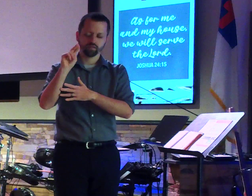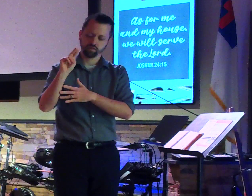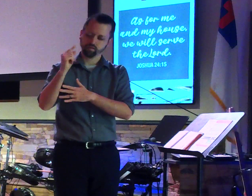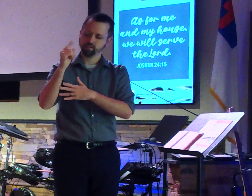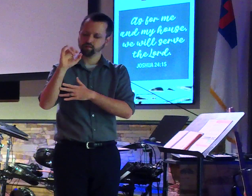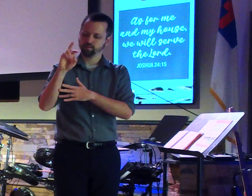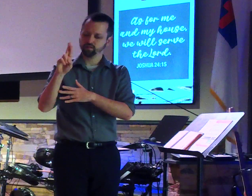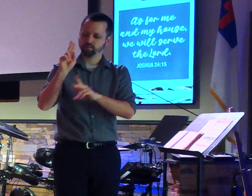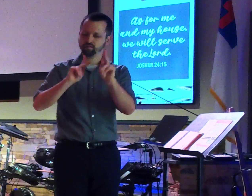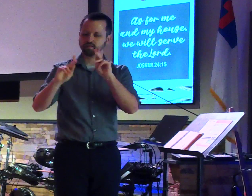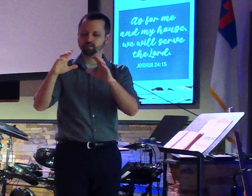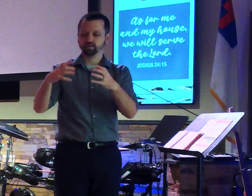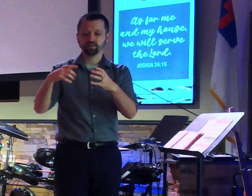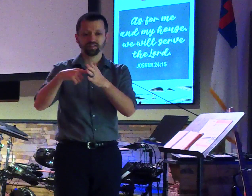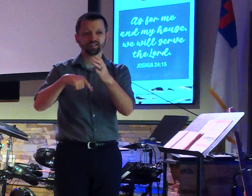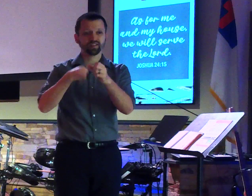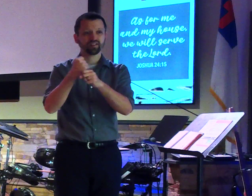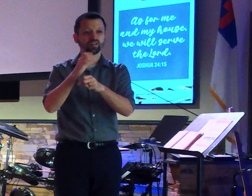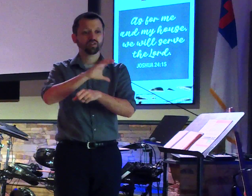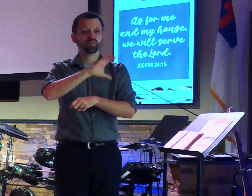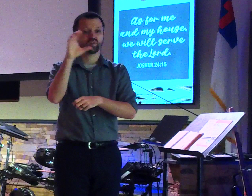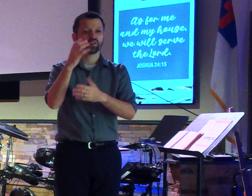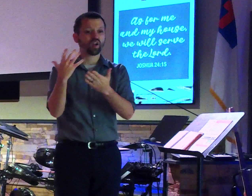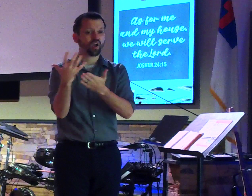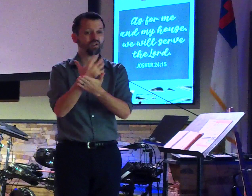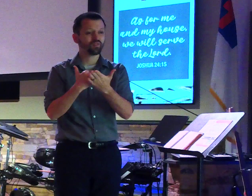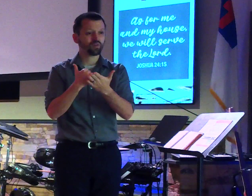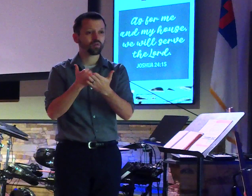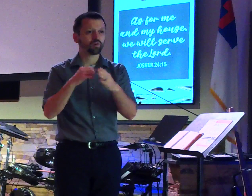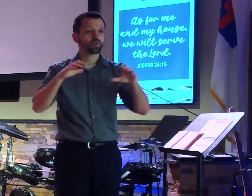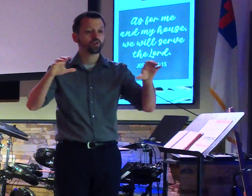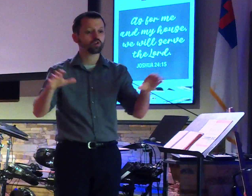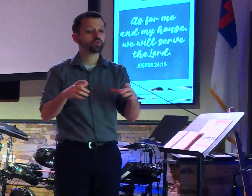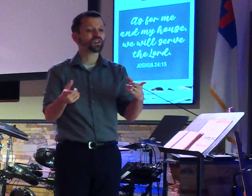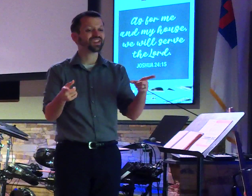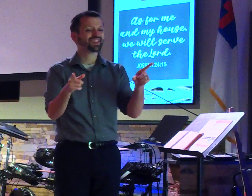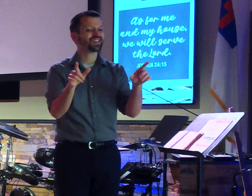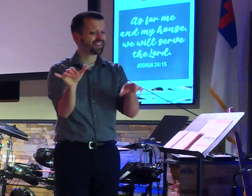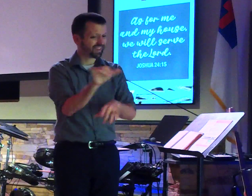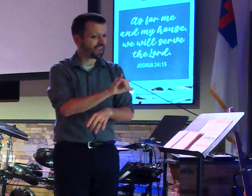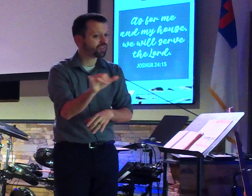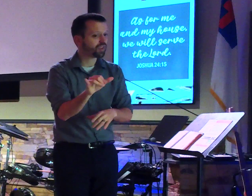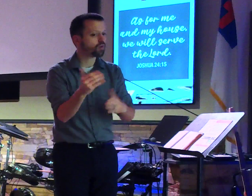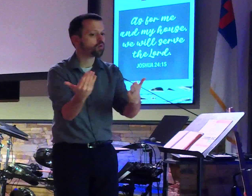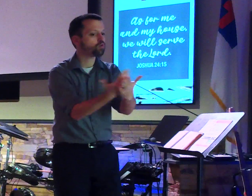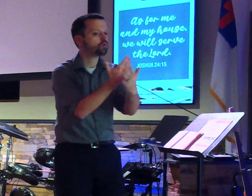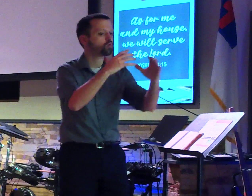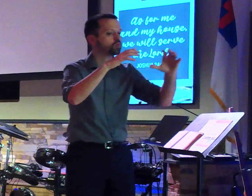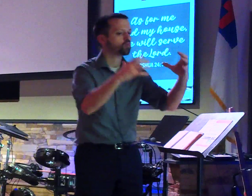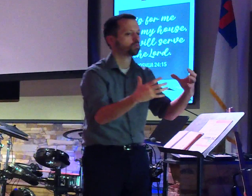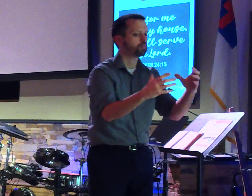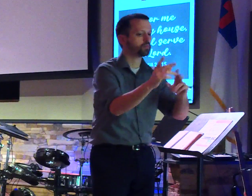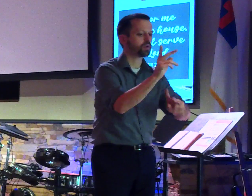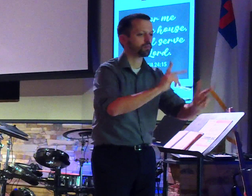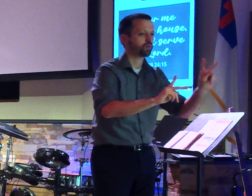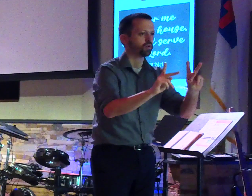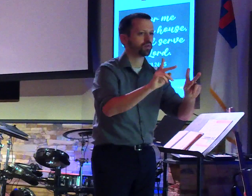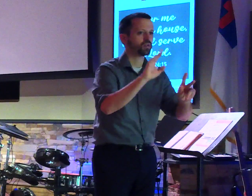And this year, for our Christmas offering, we're going to be doing the same thing with a new people group.